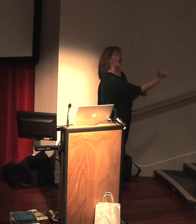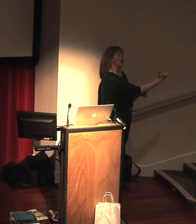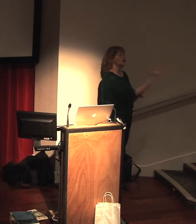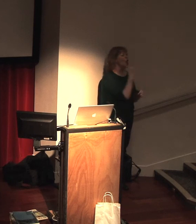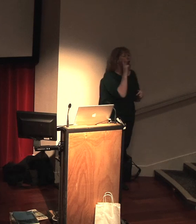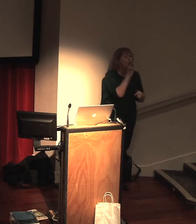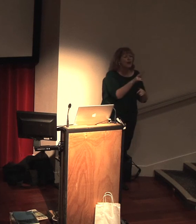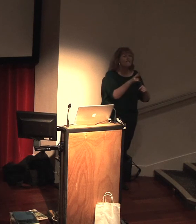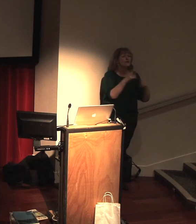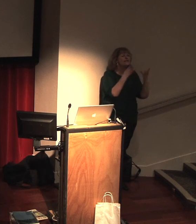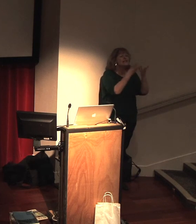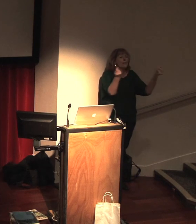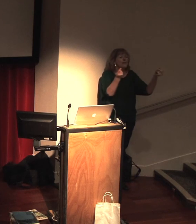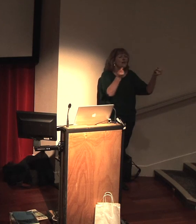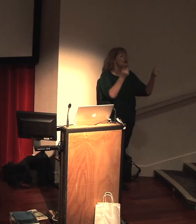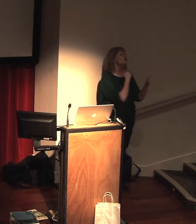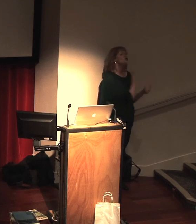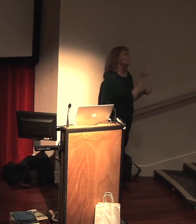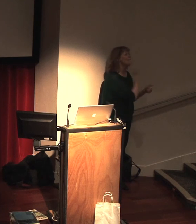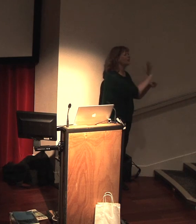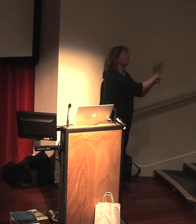But first of all, and most importantly, you've to be a good storyteller.